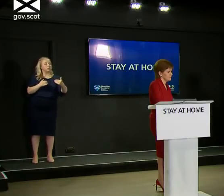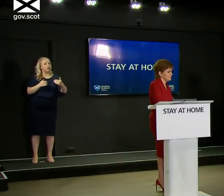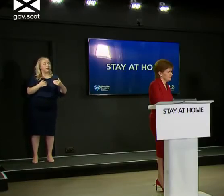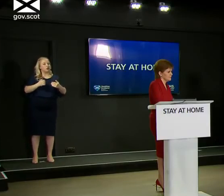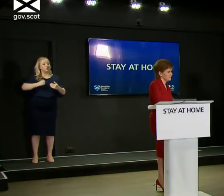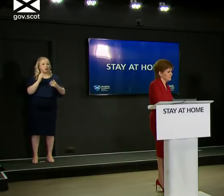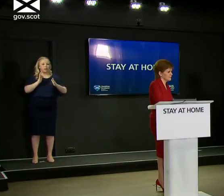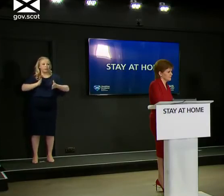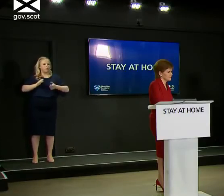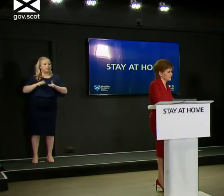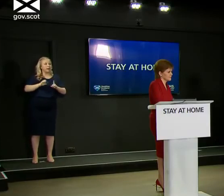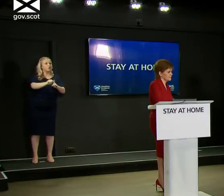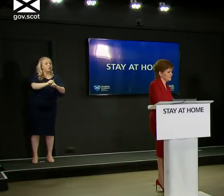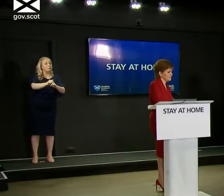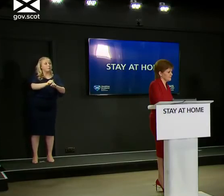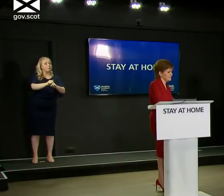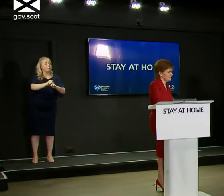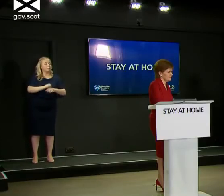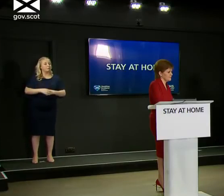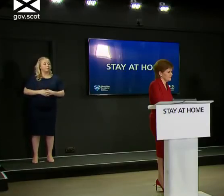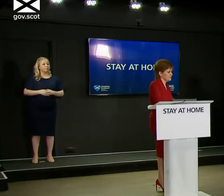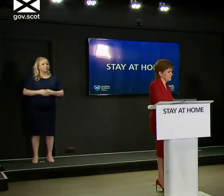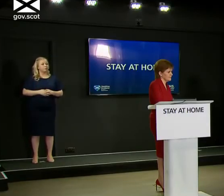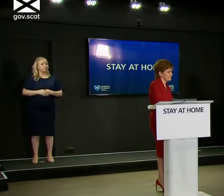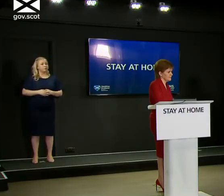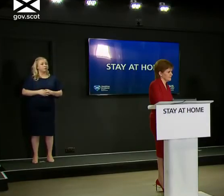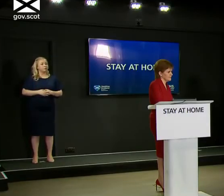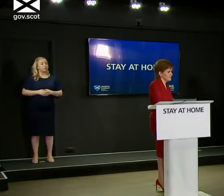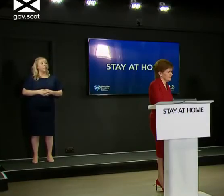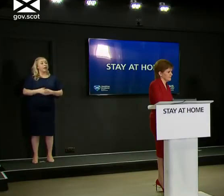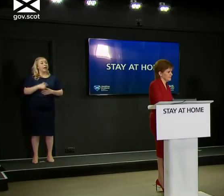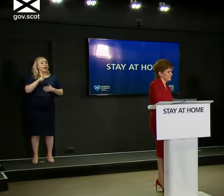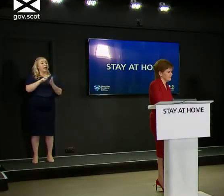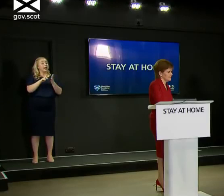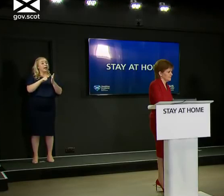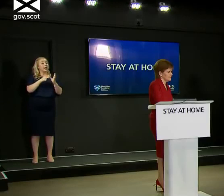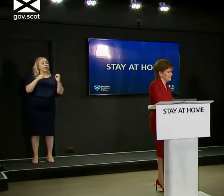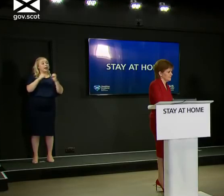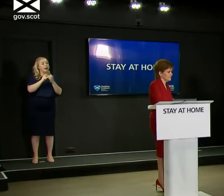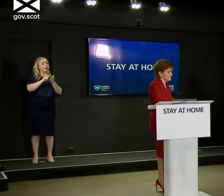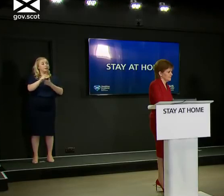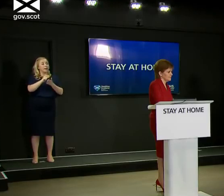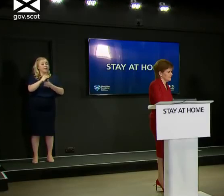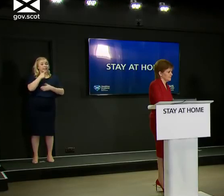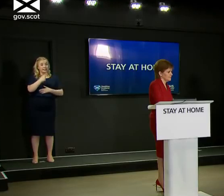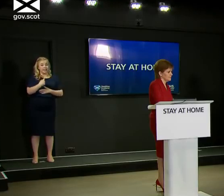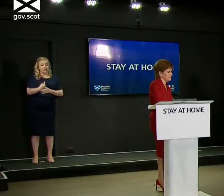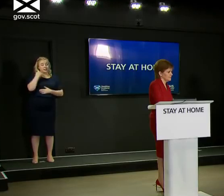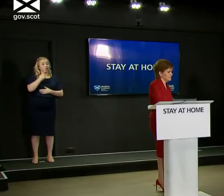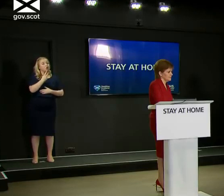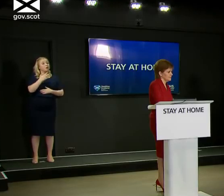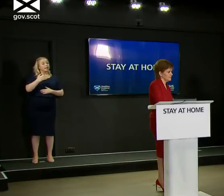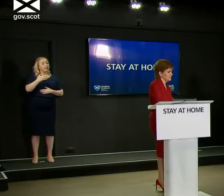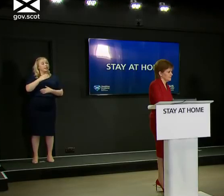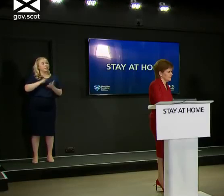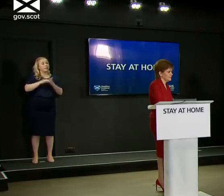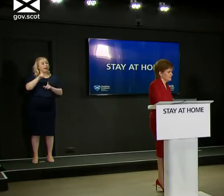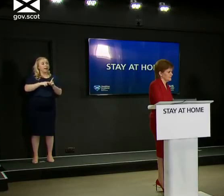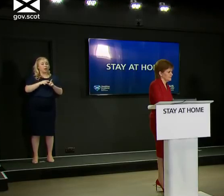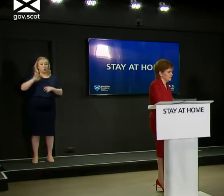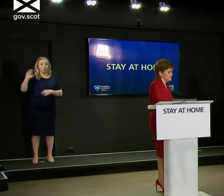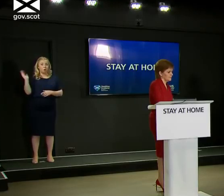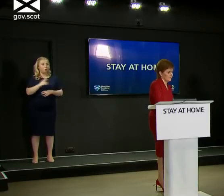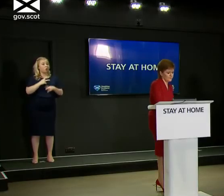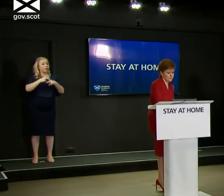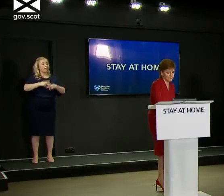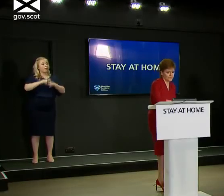here." So the Cabinet Secretary told us on the 19th of May that all care home staff will be tested. It's not happening across the south of